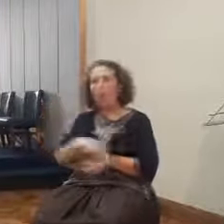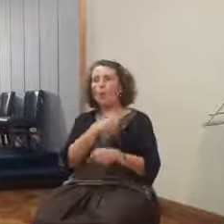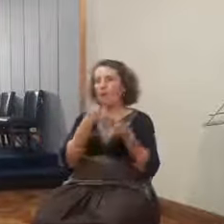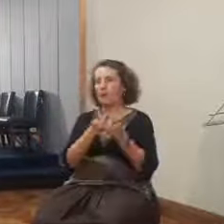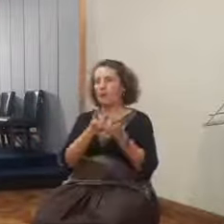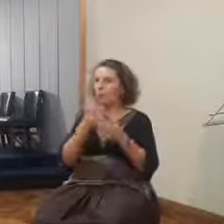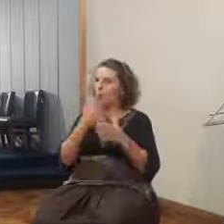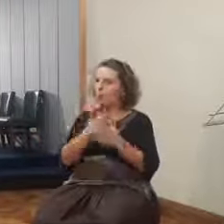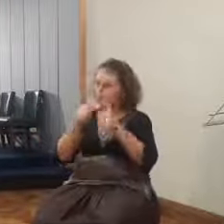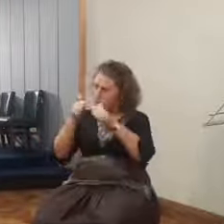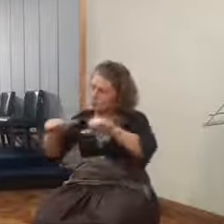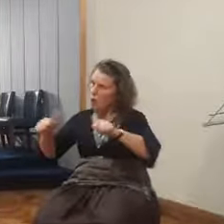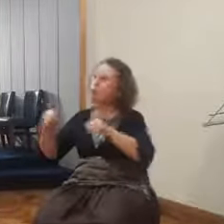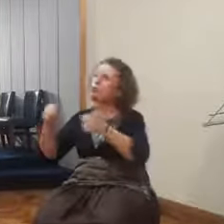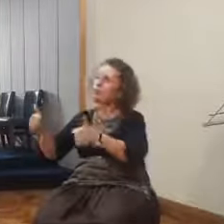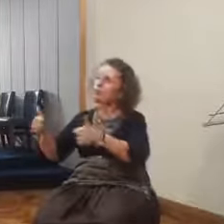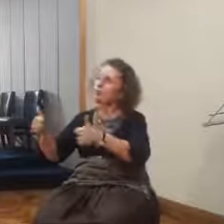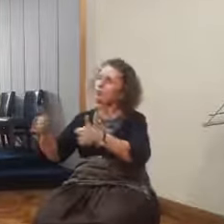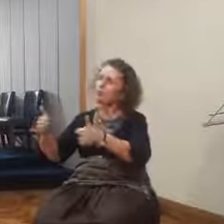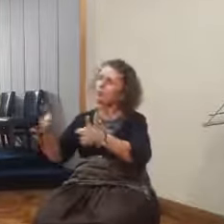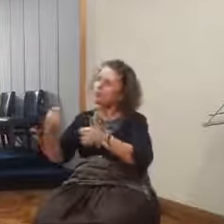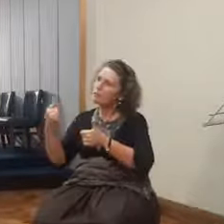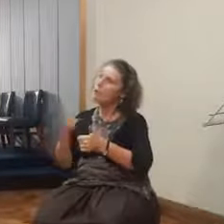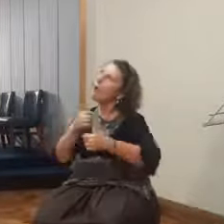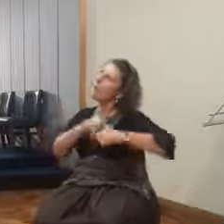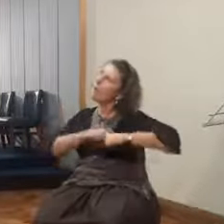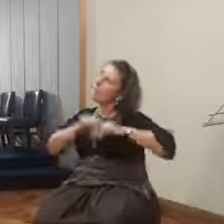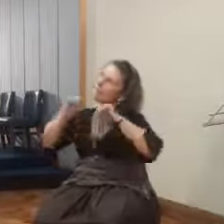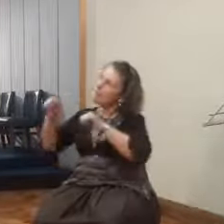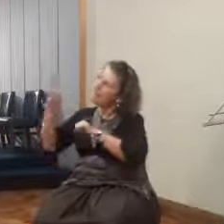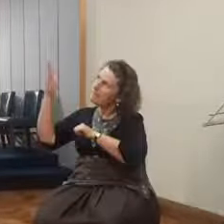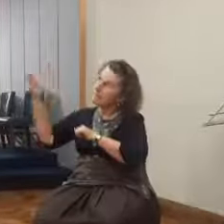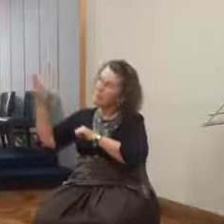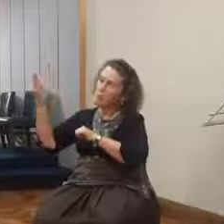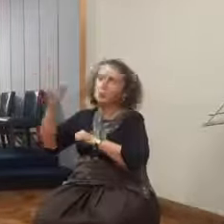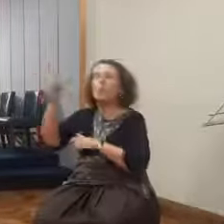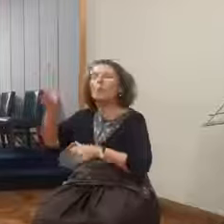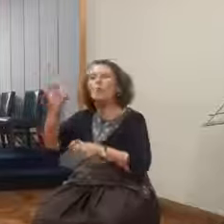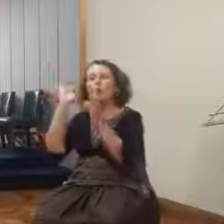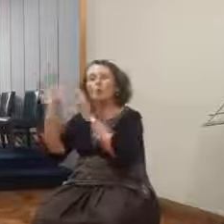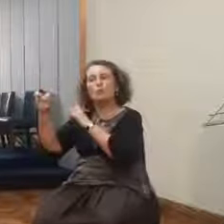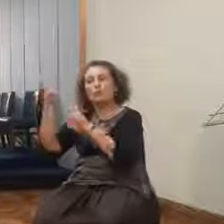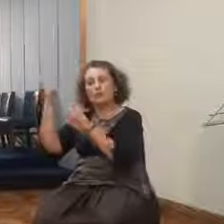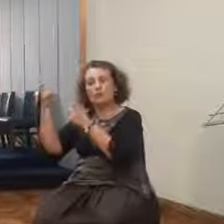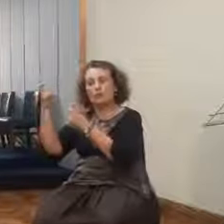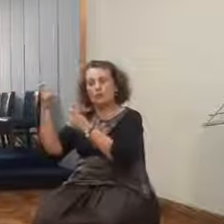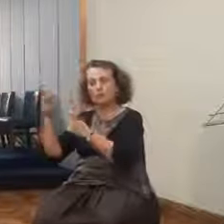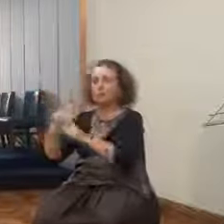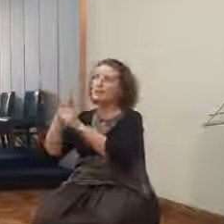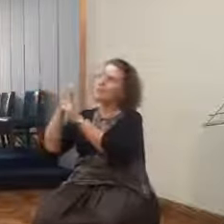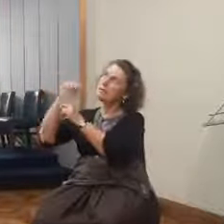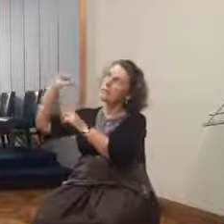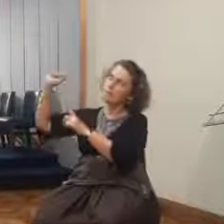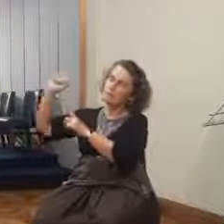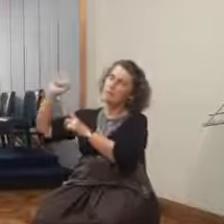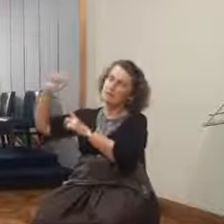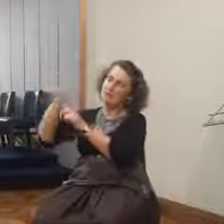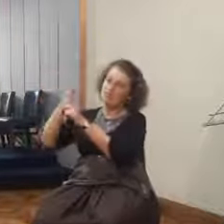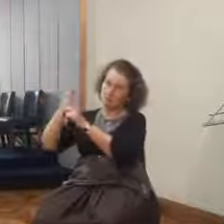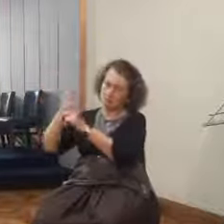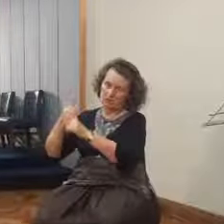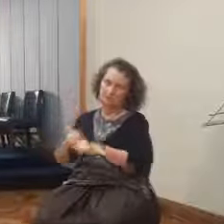to his purpose. Verse 13, the Lord looketh from heaven, he